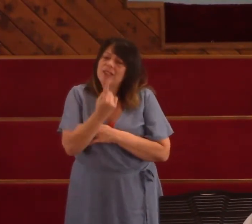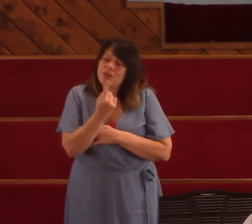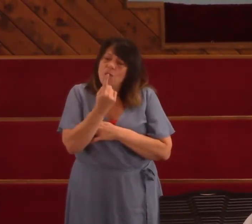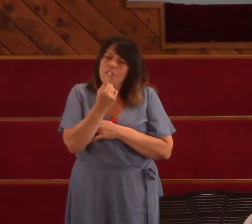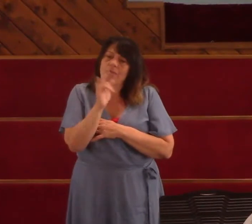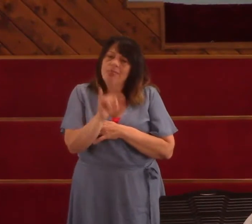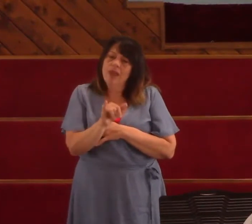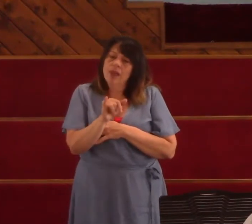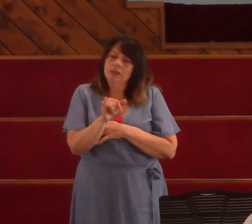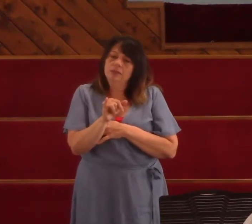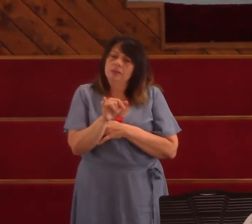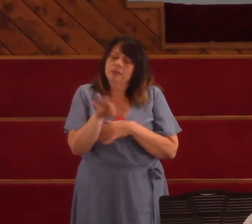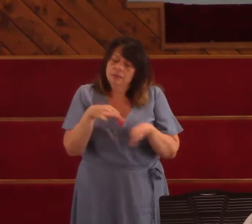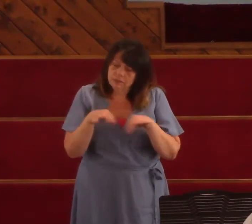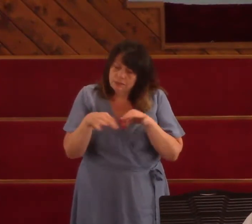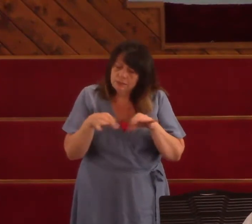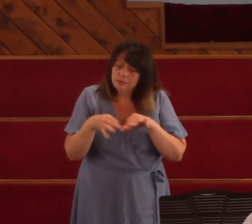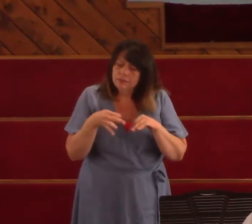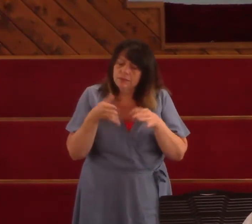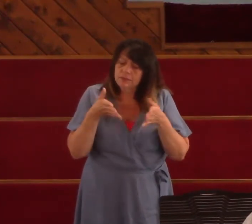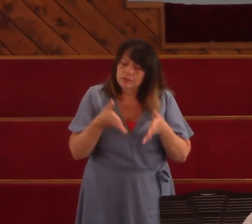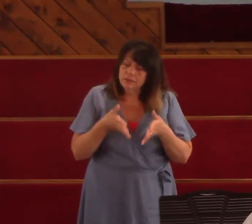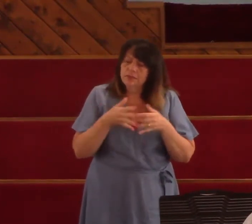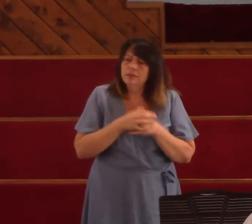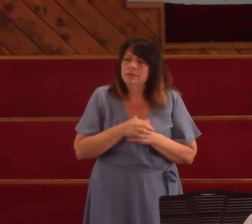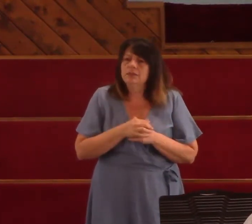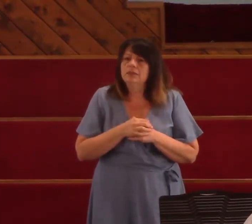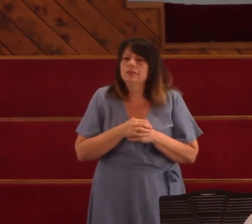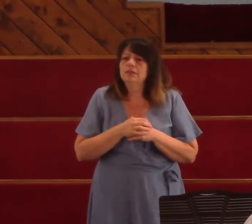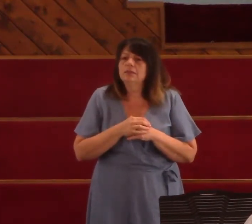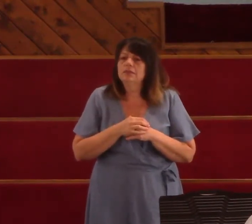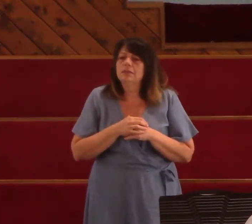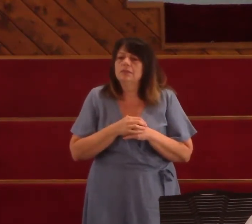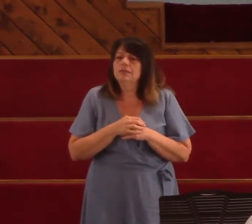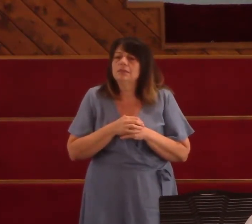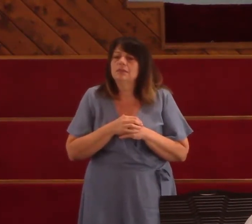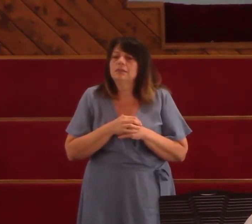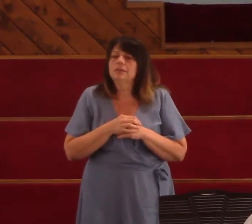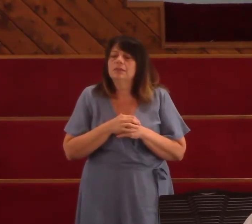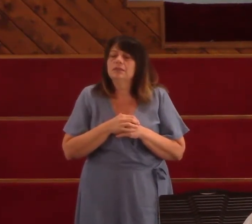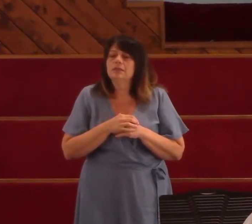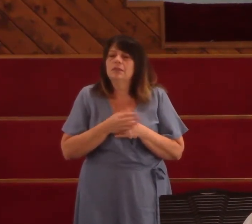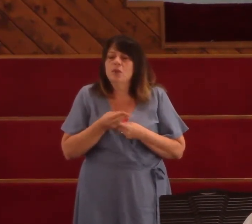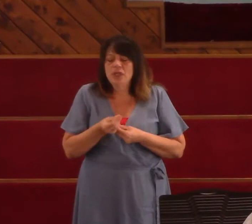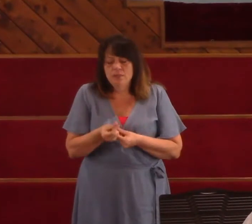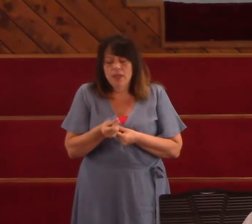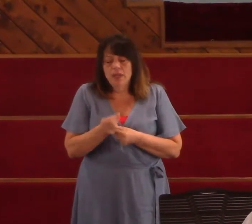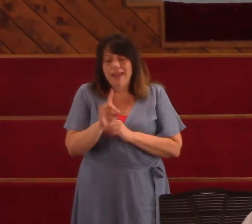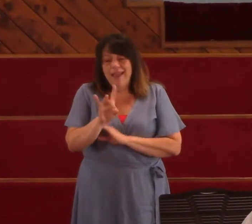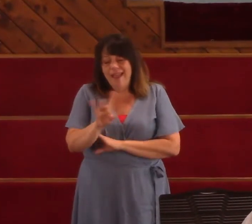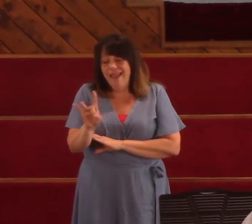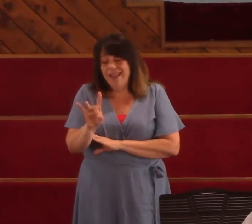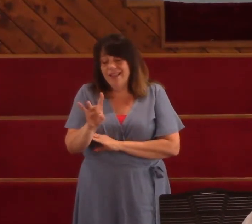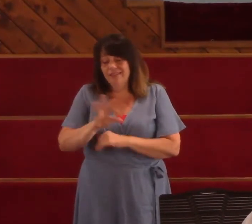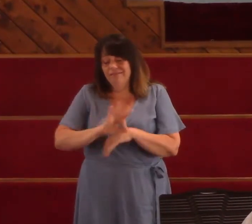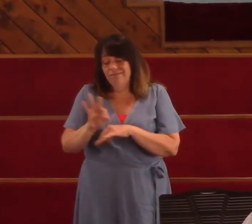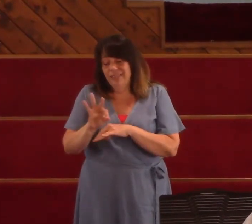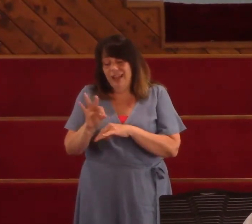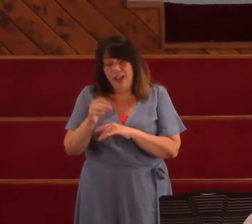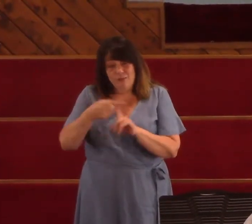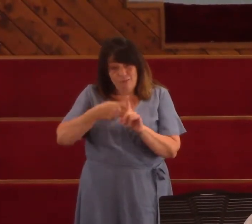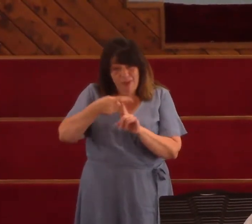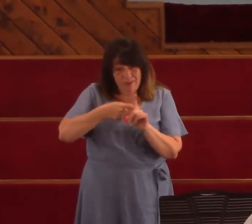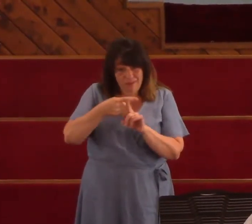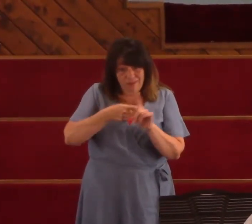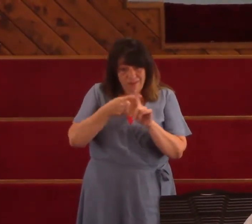this, we spent some probably 8 or 9 months in the fellowship hall having services. And